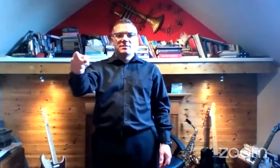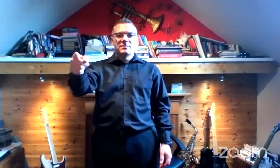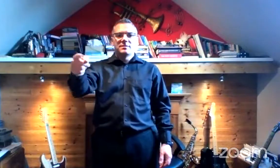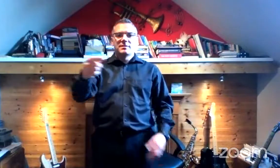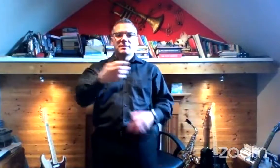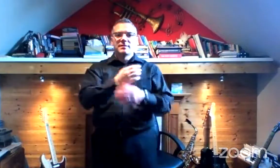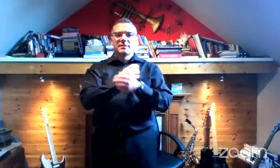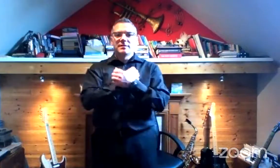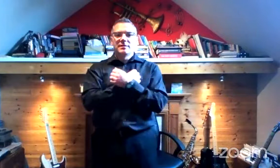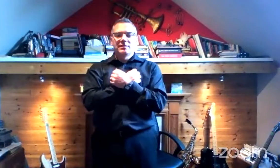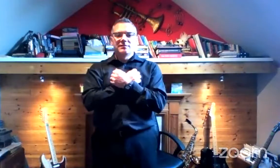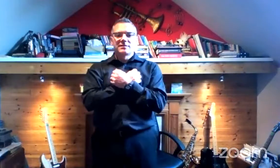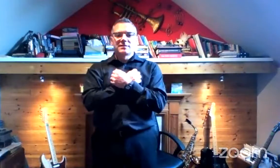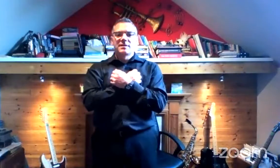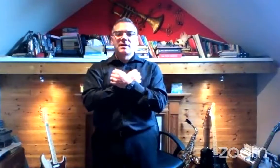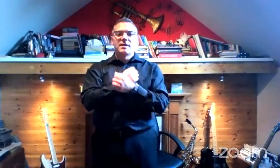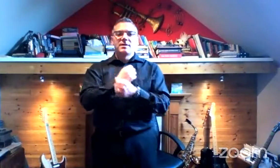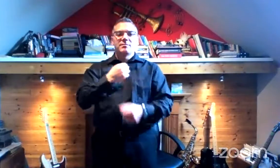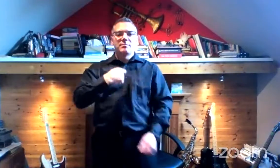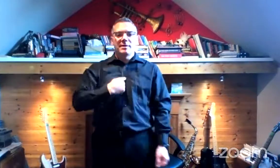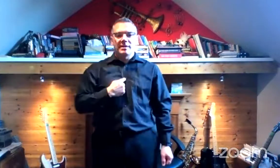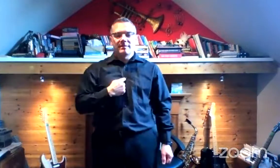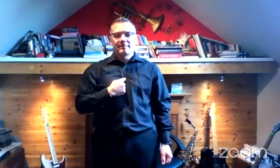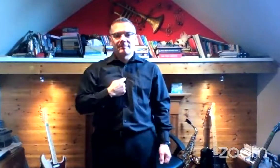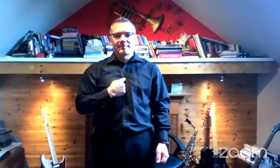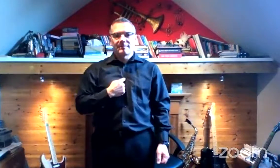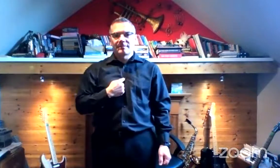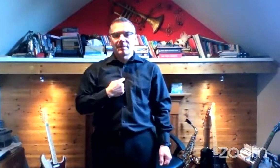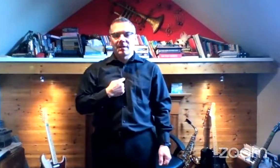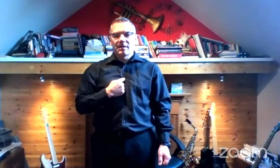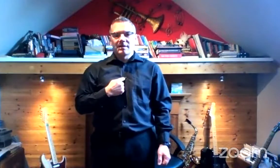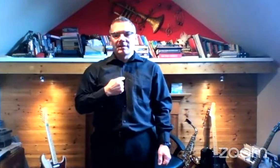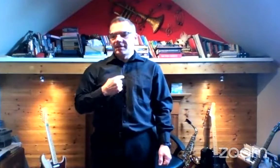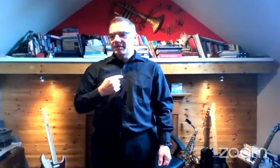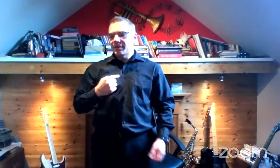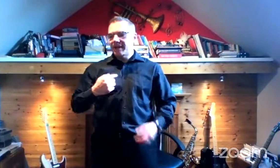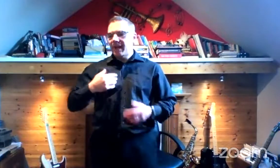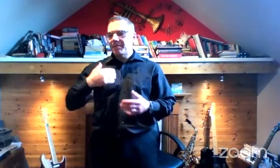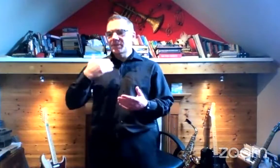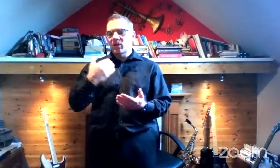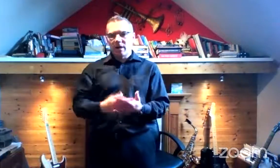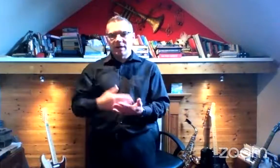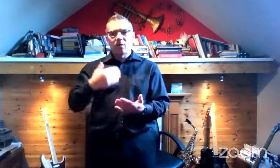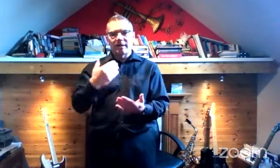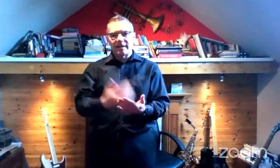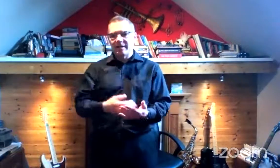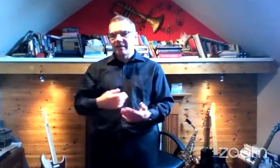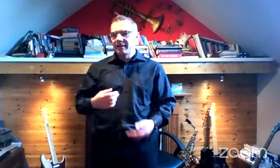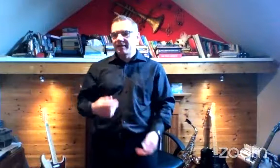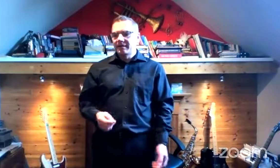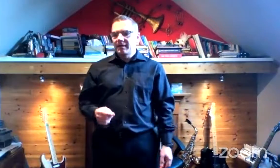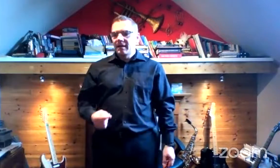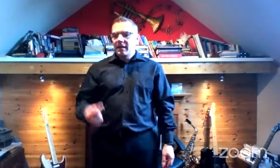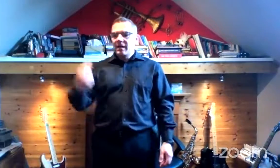you loved me. So that happens quite quickly.